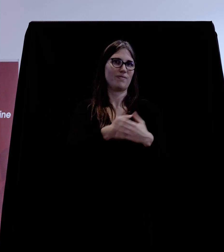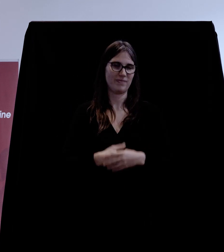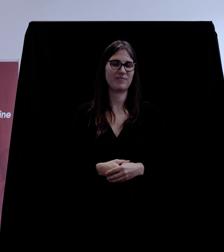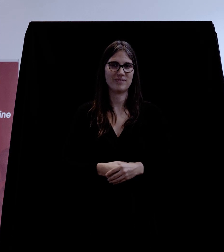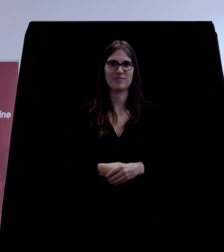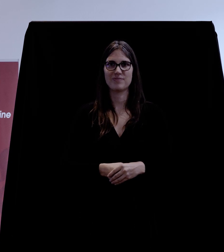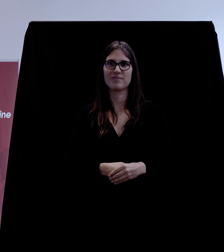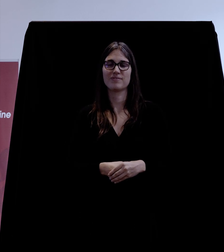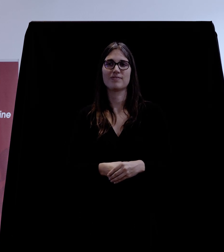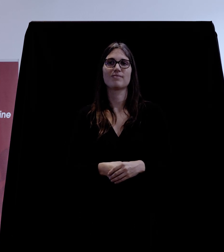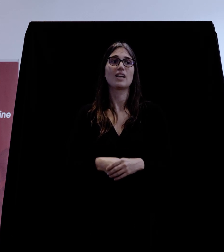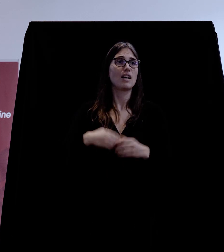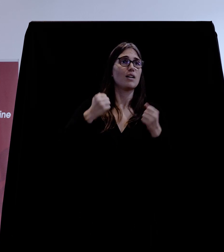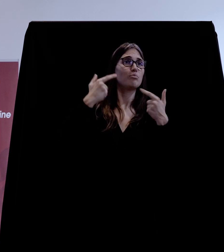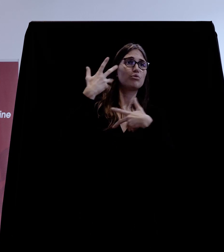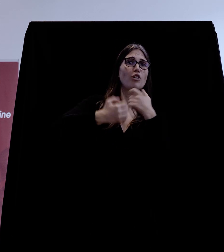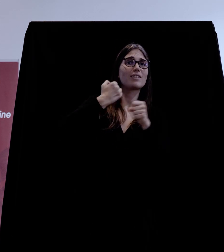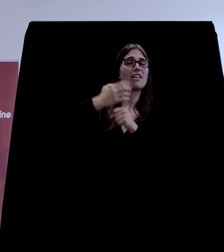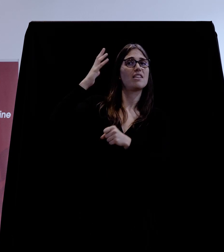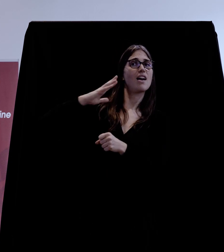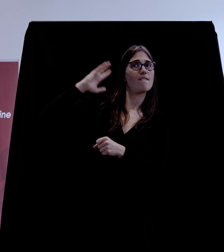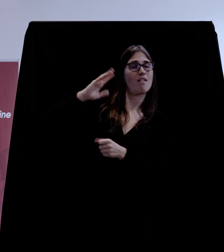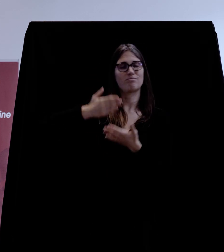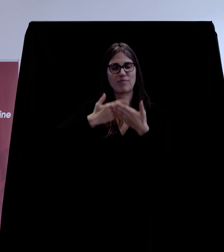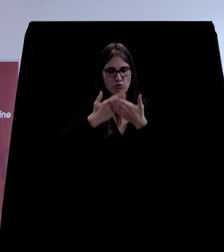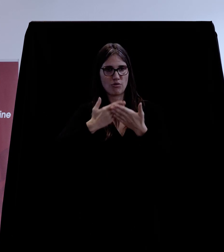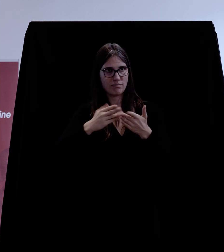there was a study years ago on